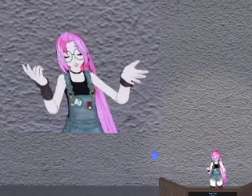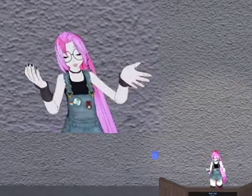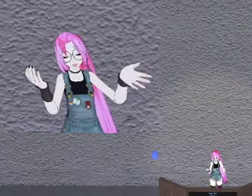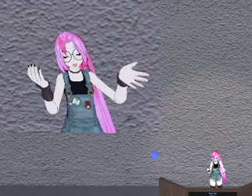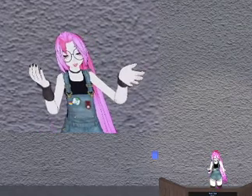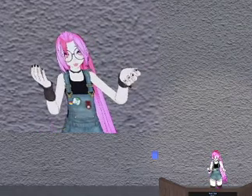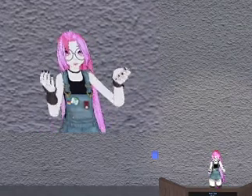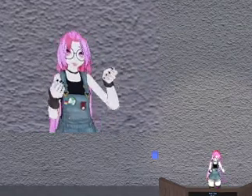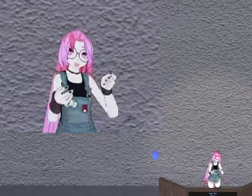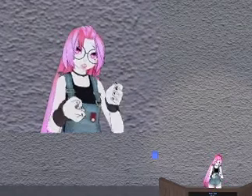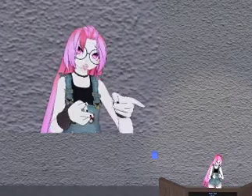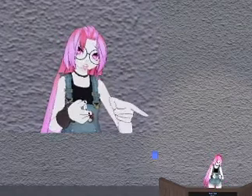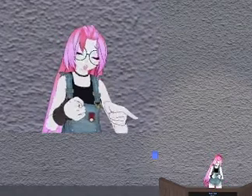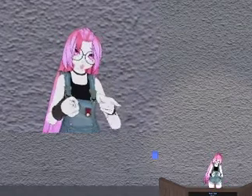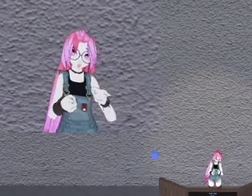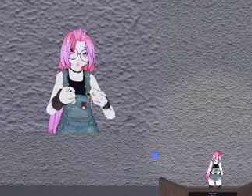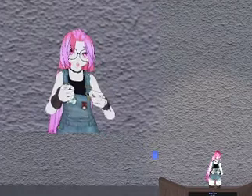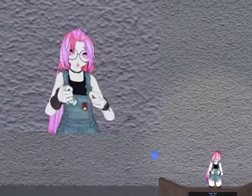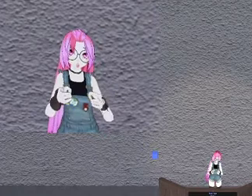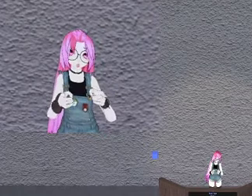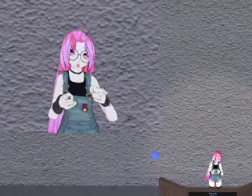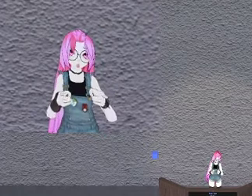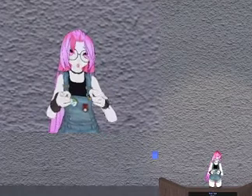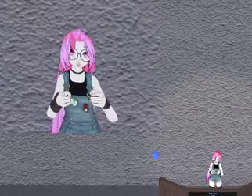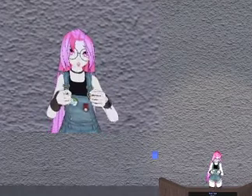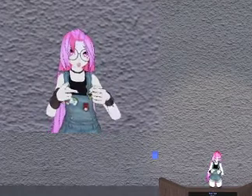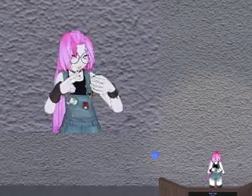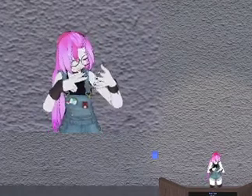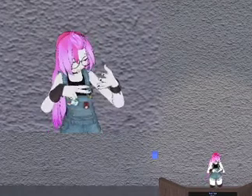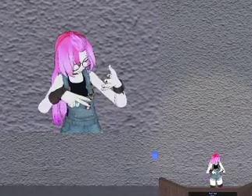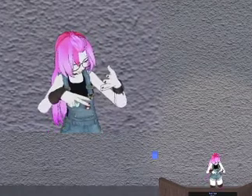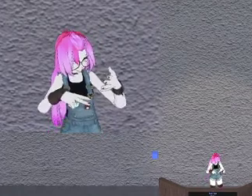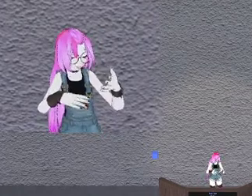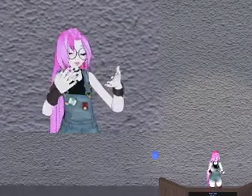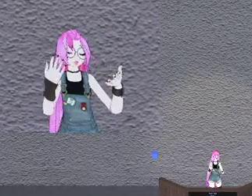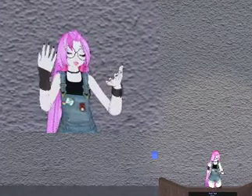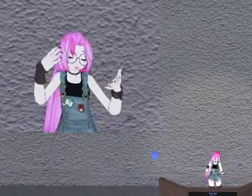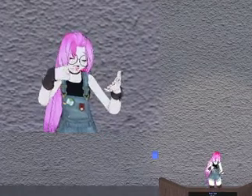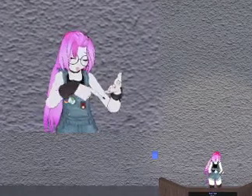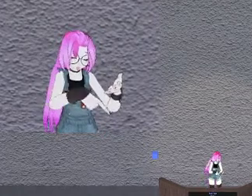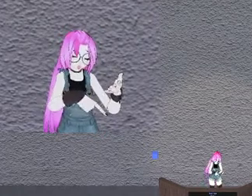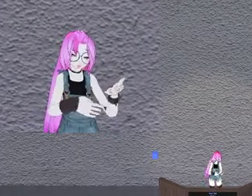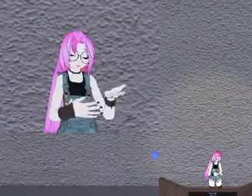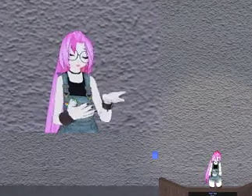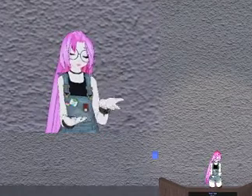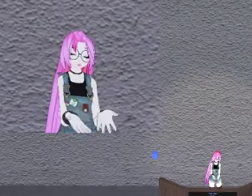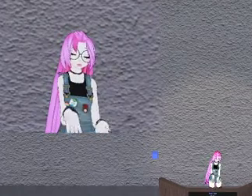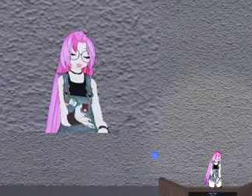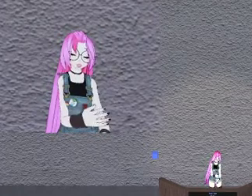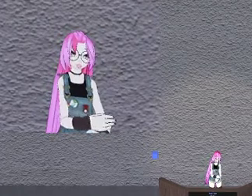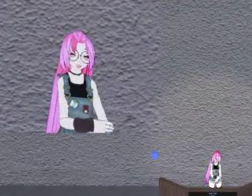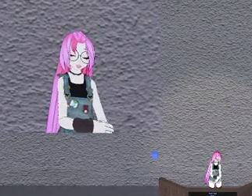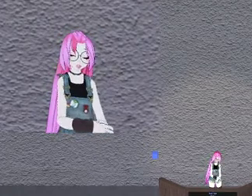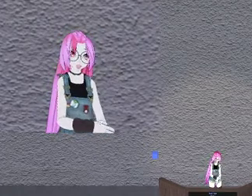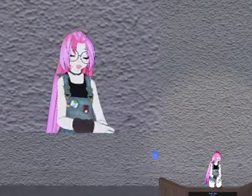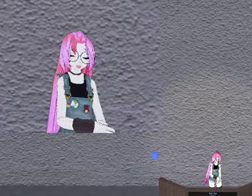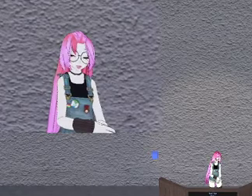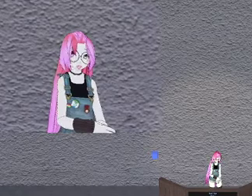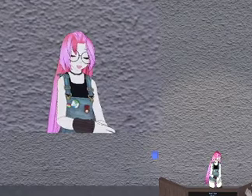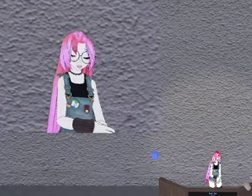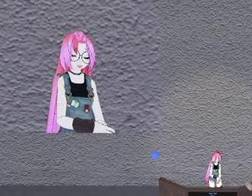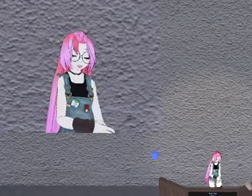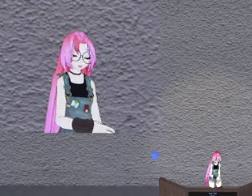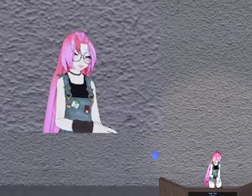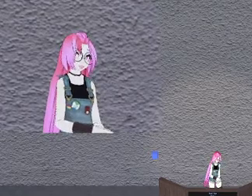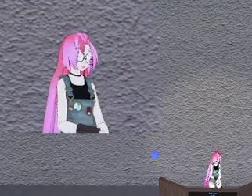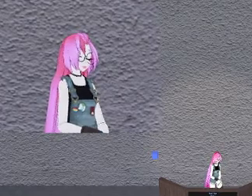to fingerspell that. But you could just say control, because they would see the word control and be like, oh, okay, and then click it. But No, yeah, I